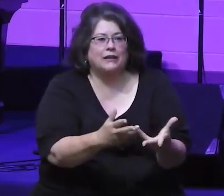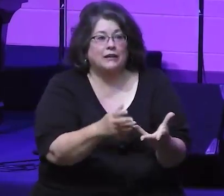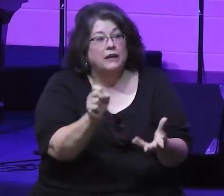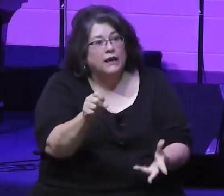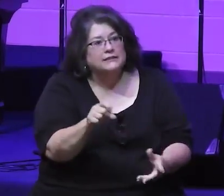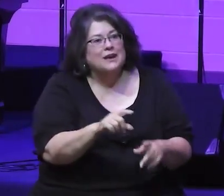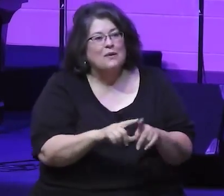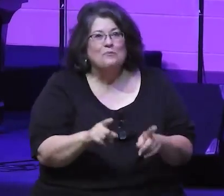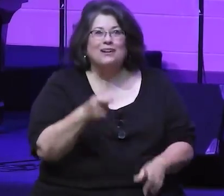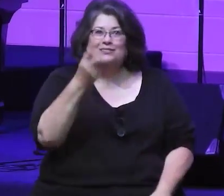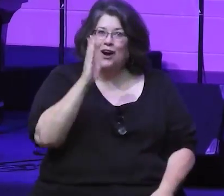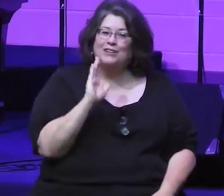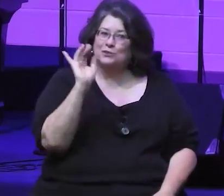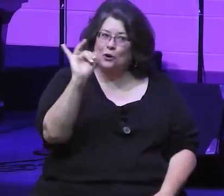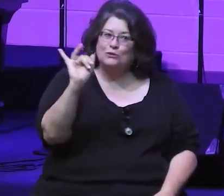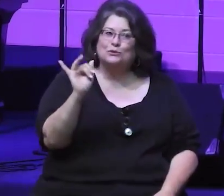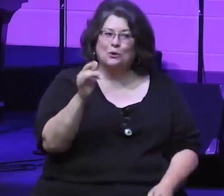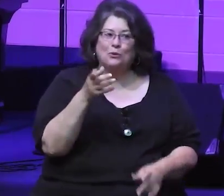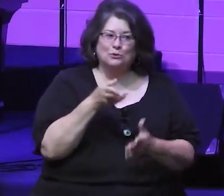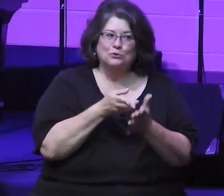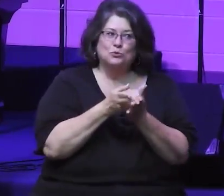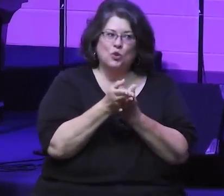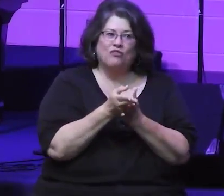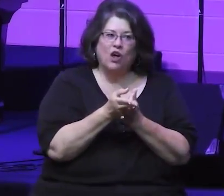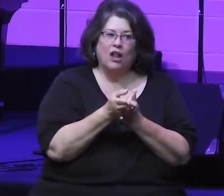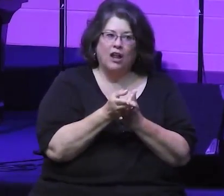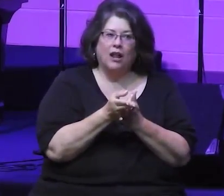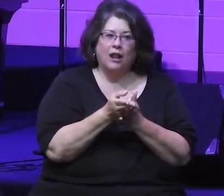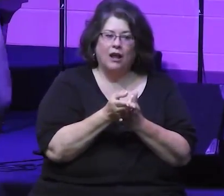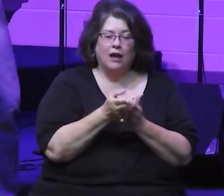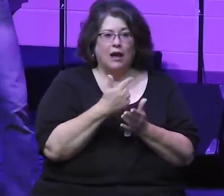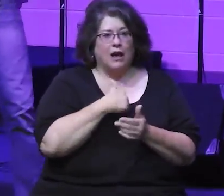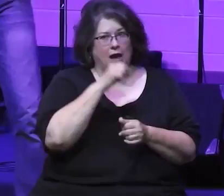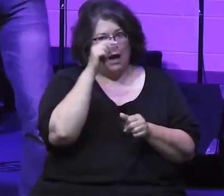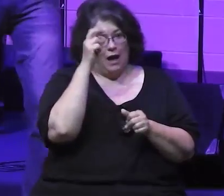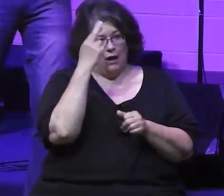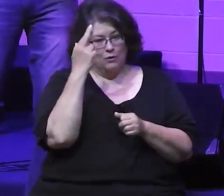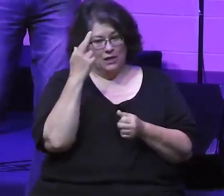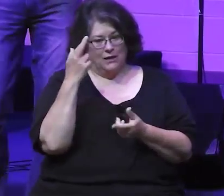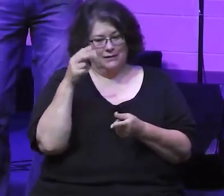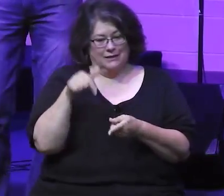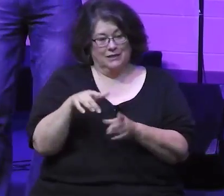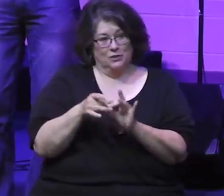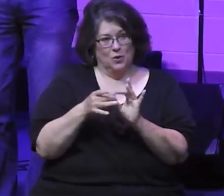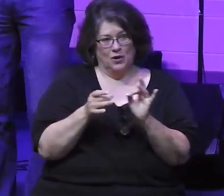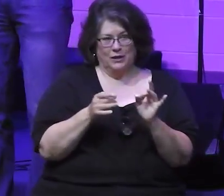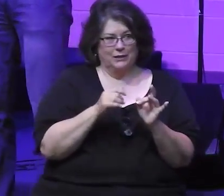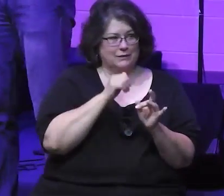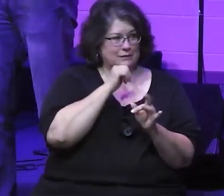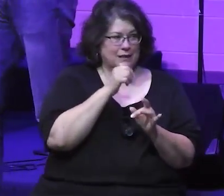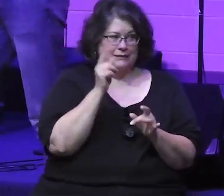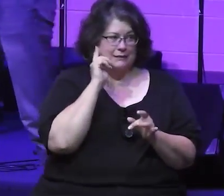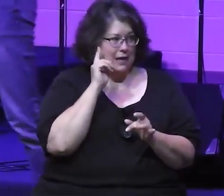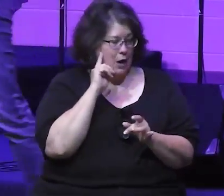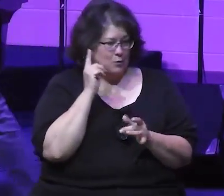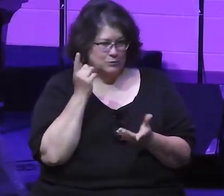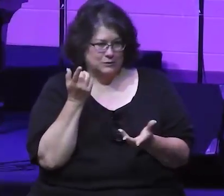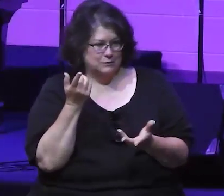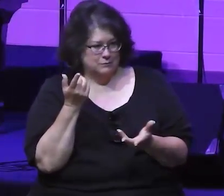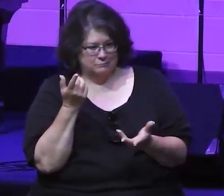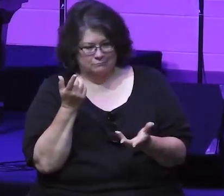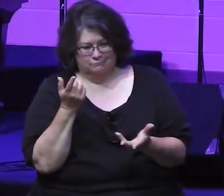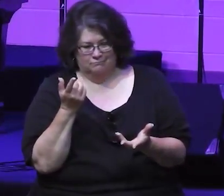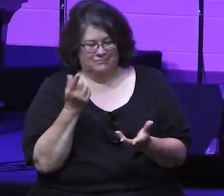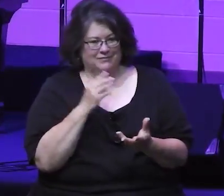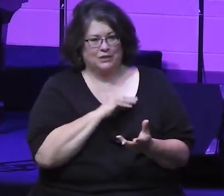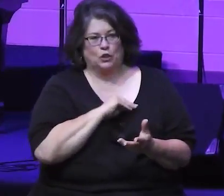of expectation can seem awfully ungracious, I realize, or it can to me. 2 thoughts. 1, remember the title of this, for many of us, or even in your Bible, if you